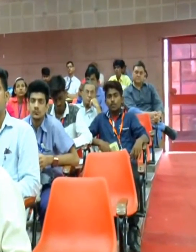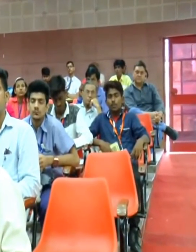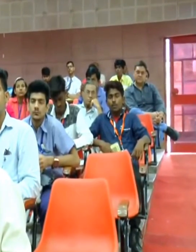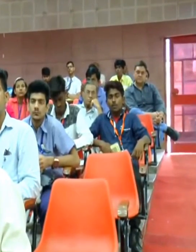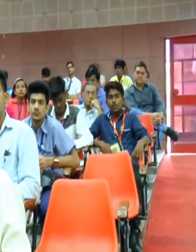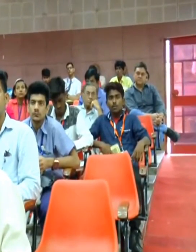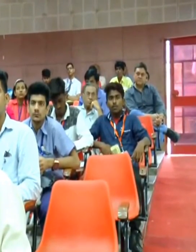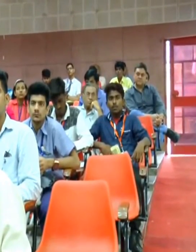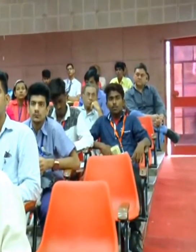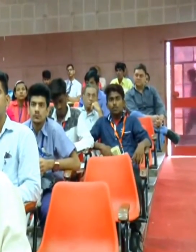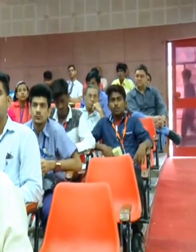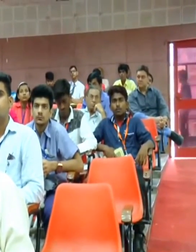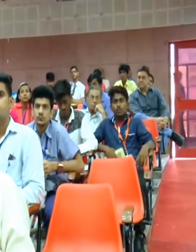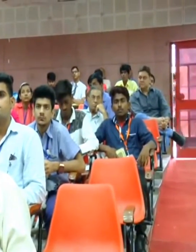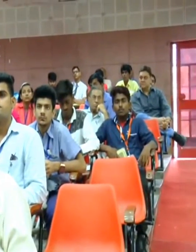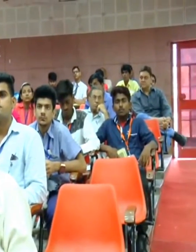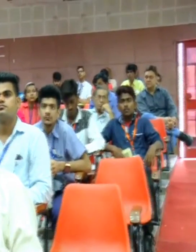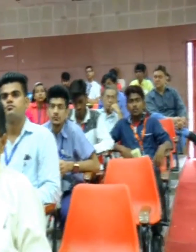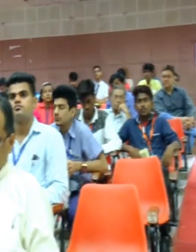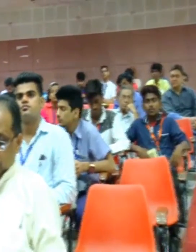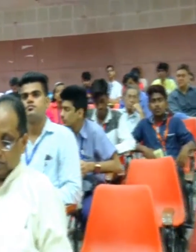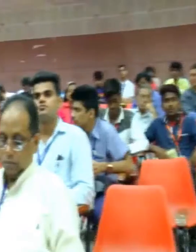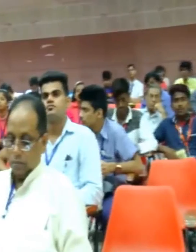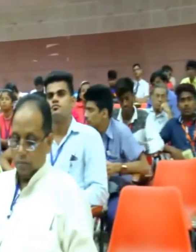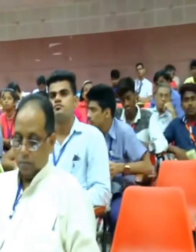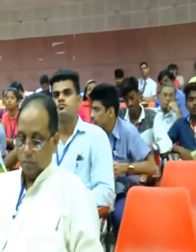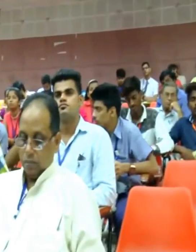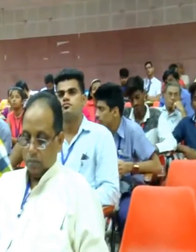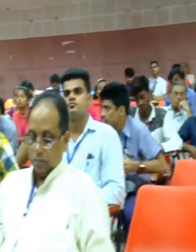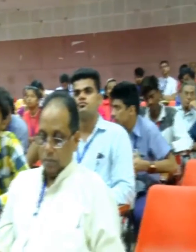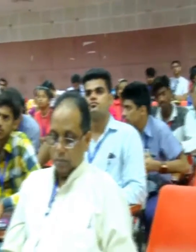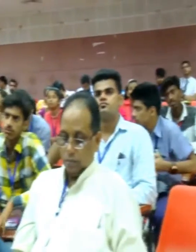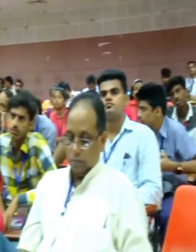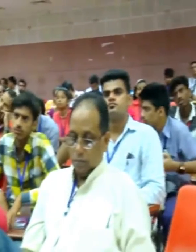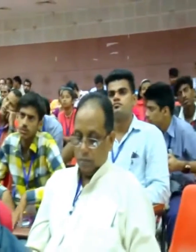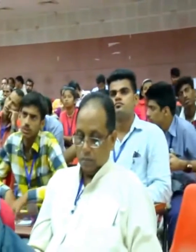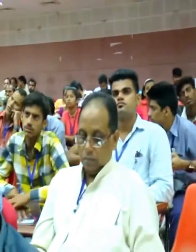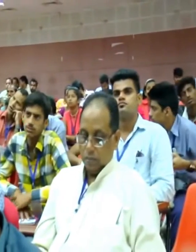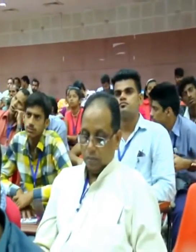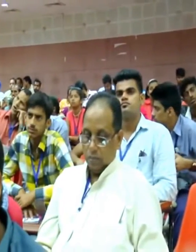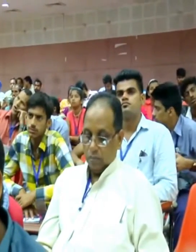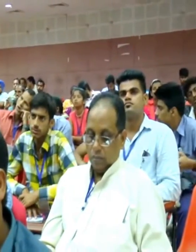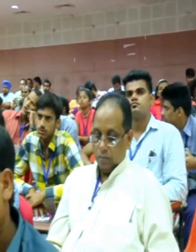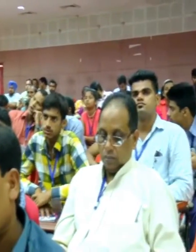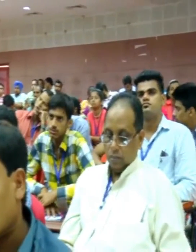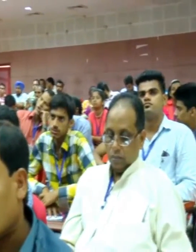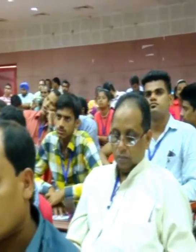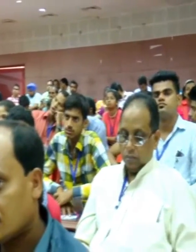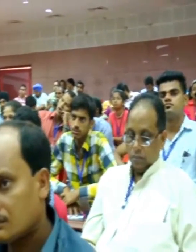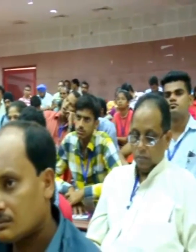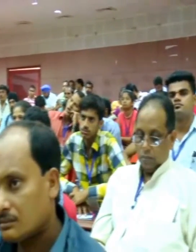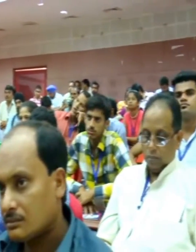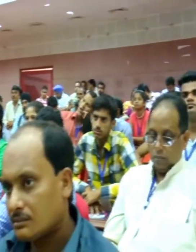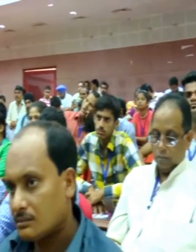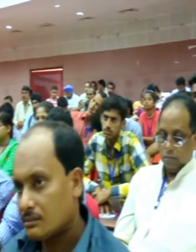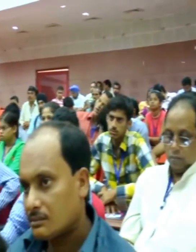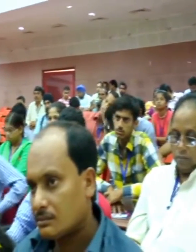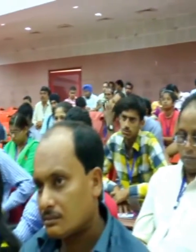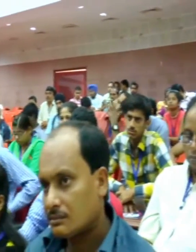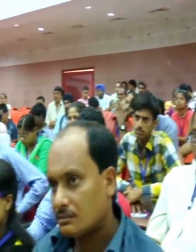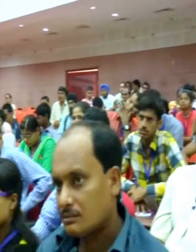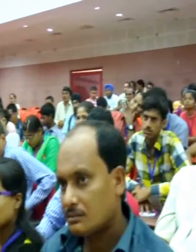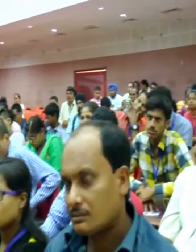different states: Sikkim, Odisha, Kerala, Madhya Pradesh. Some states are, these are the